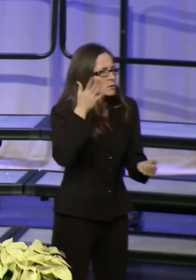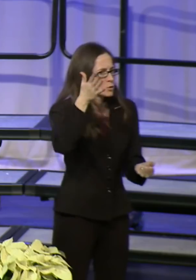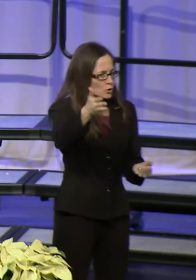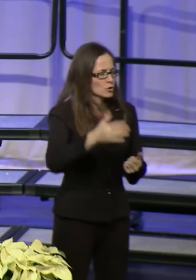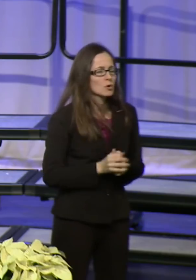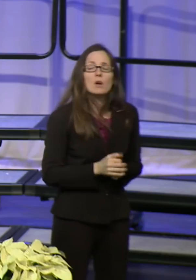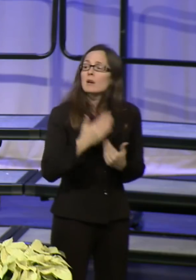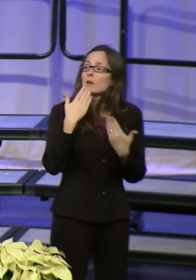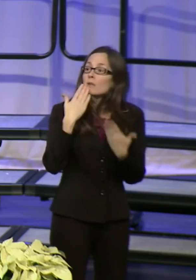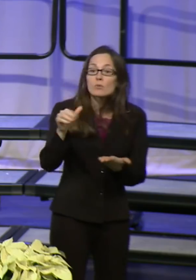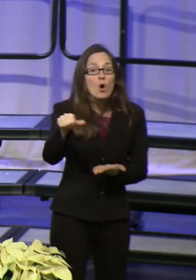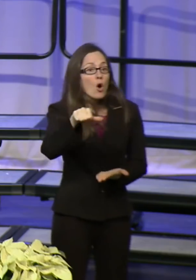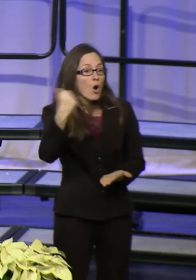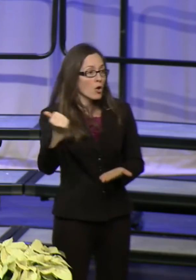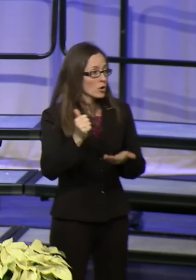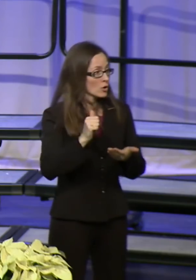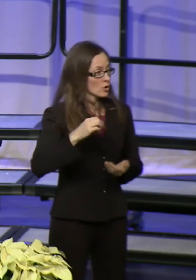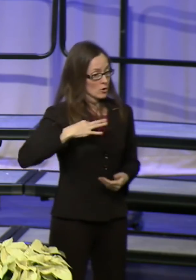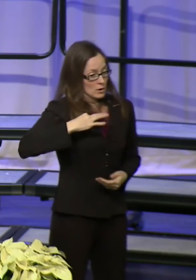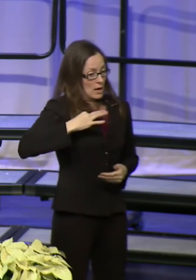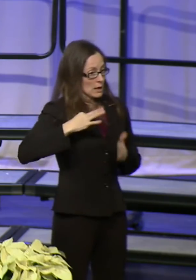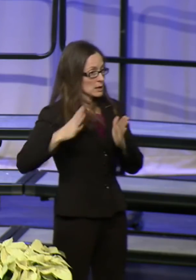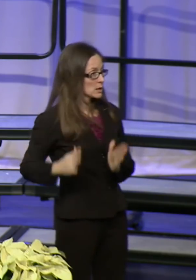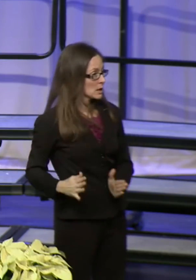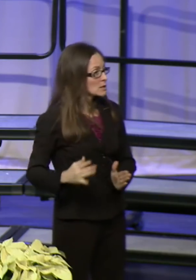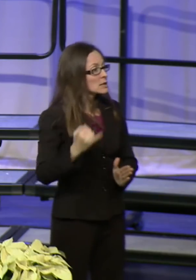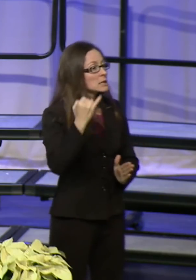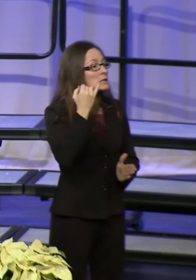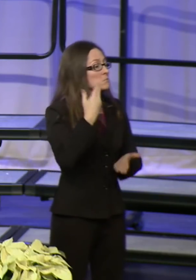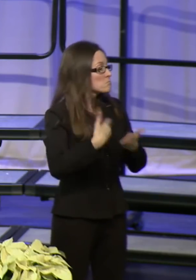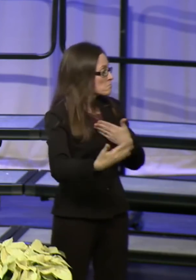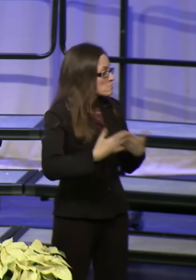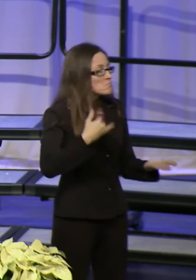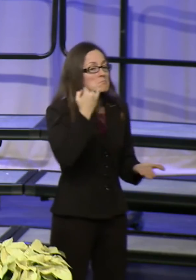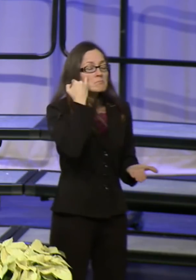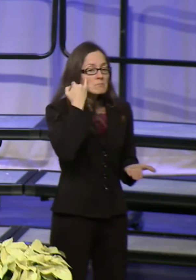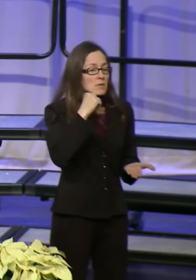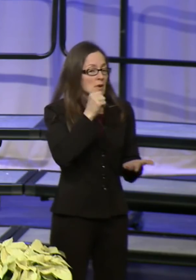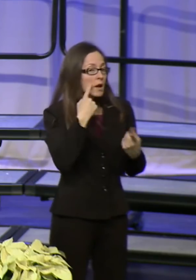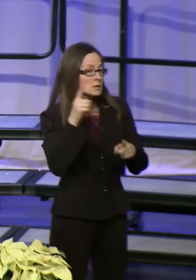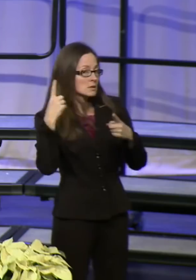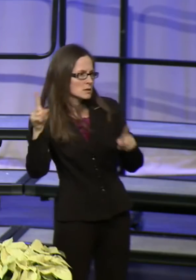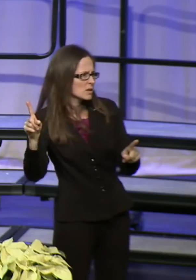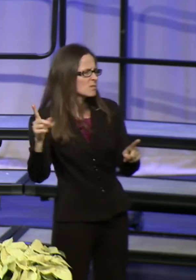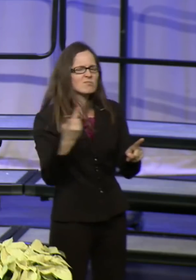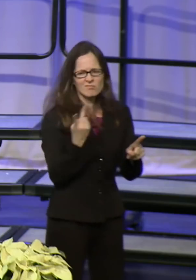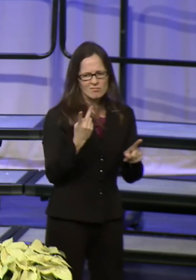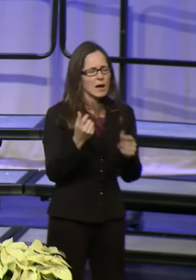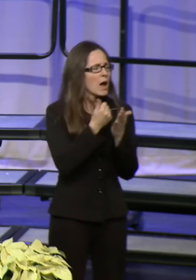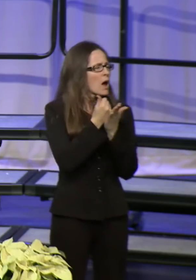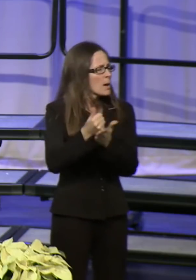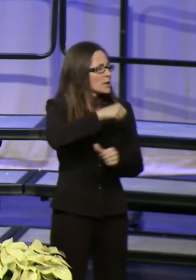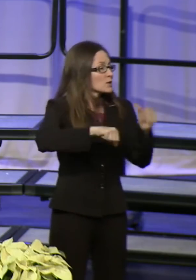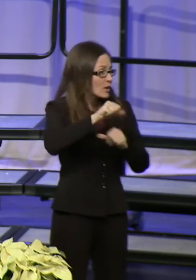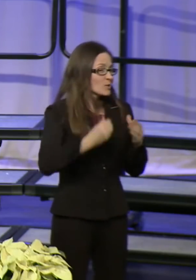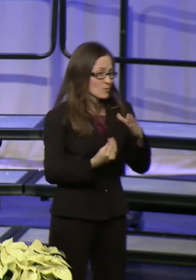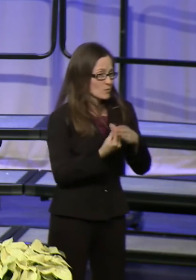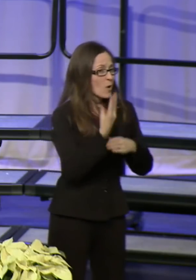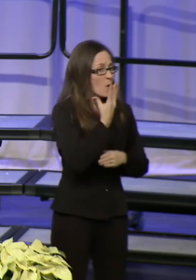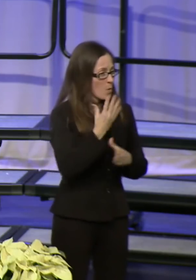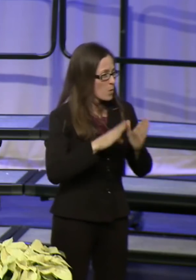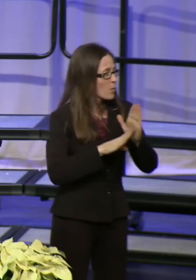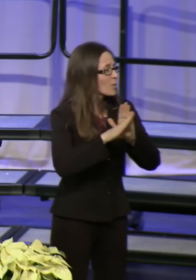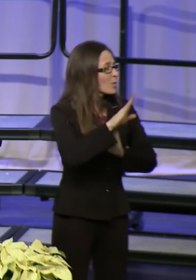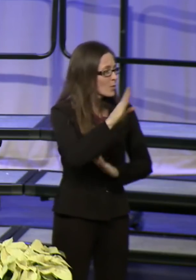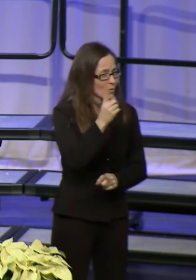Whether successful or not, I believe we all helped each other grow over the last 18 to 24 months. Thank you to the volunteers who canvassed with me,